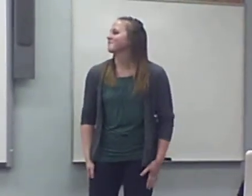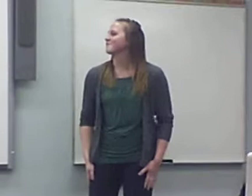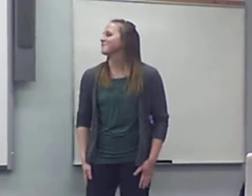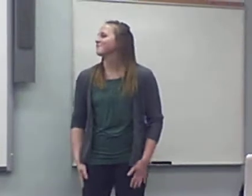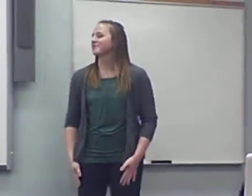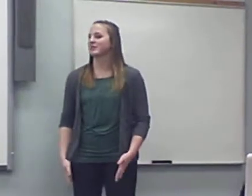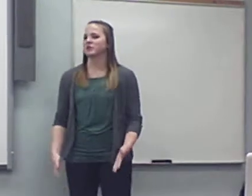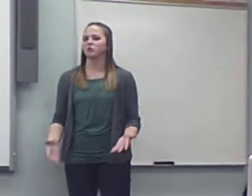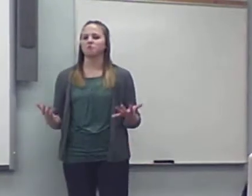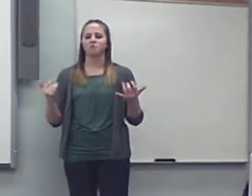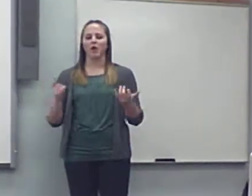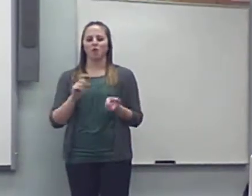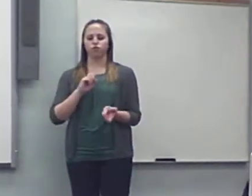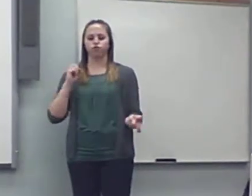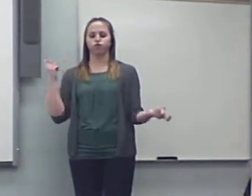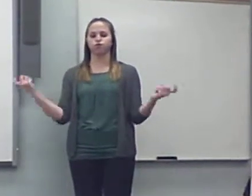change. Things change in religious interpreting.